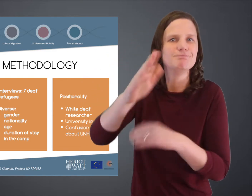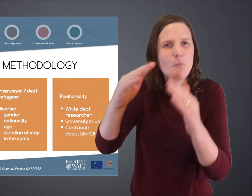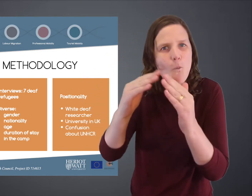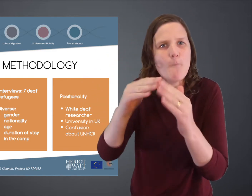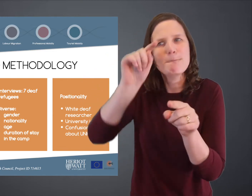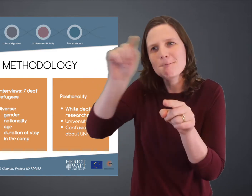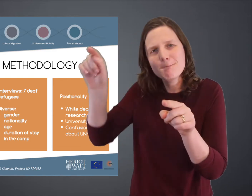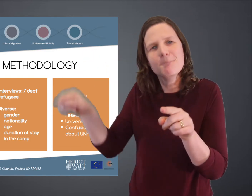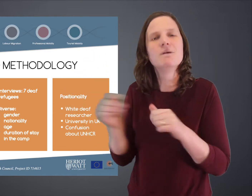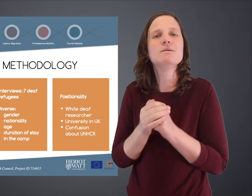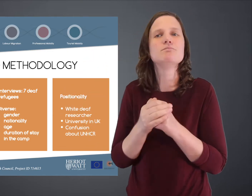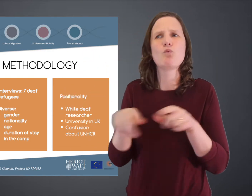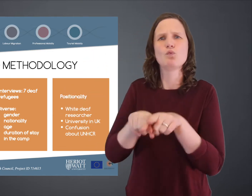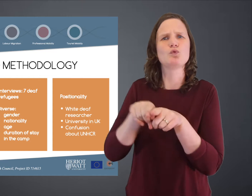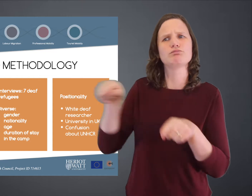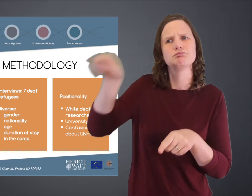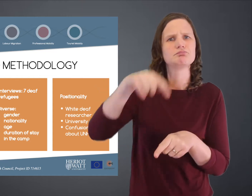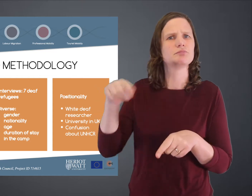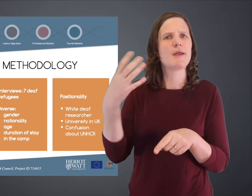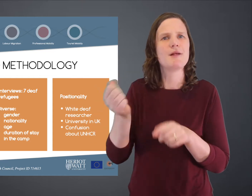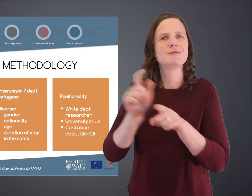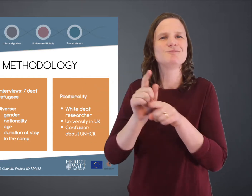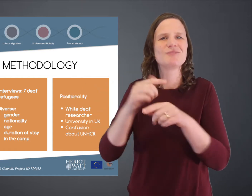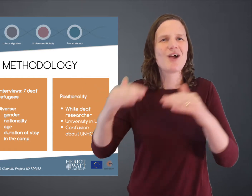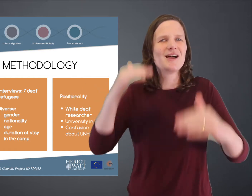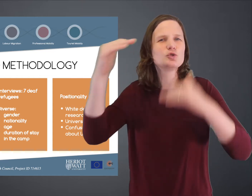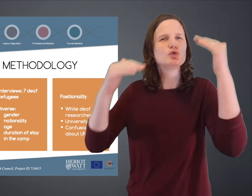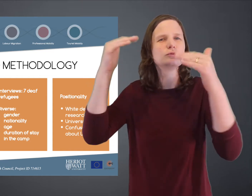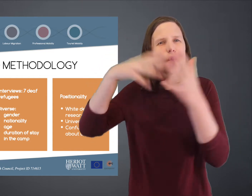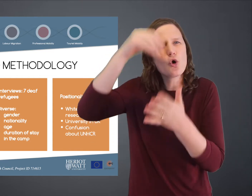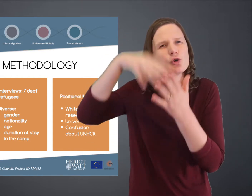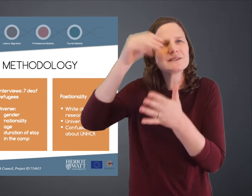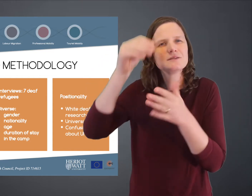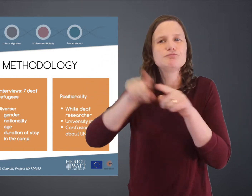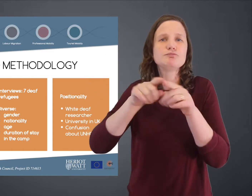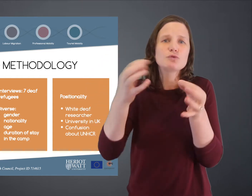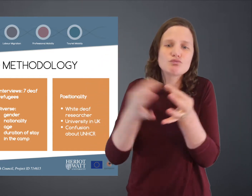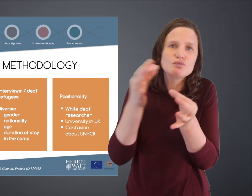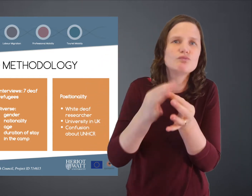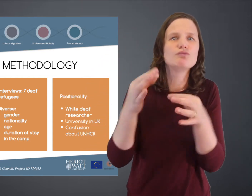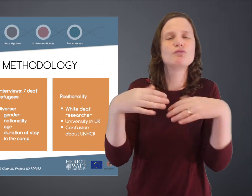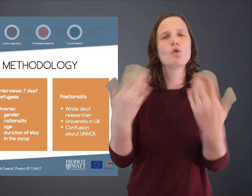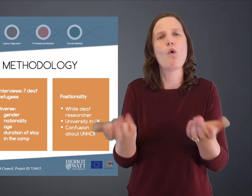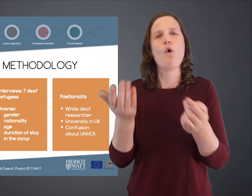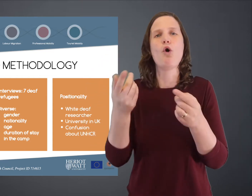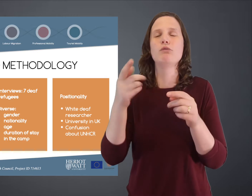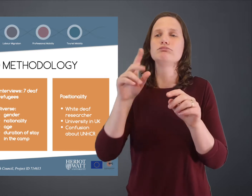homes, which I did on several occasions. And also, within the camp, there was further education, for example,